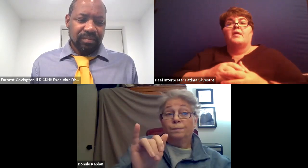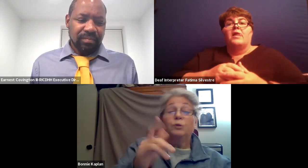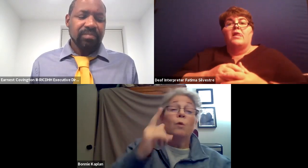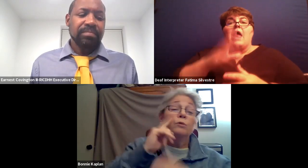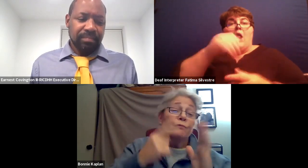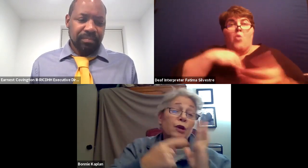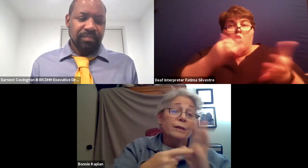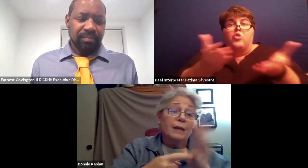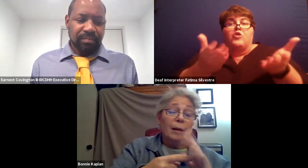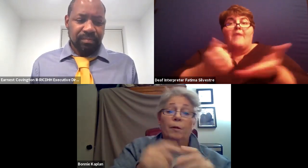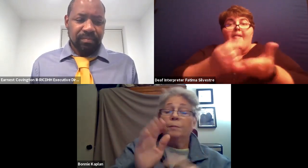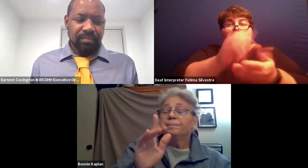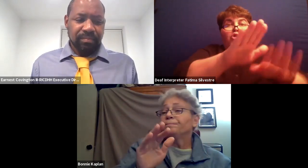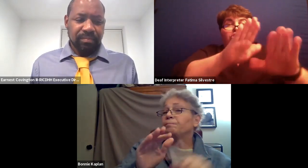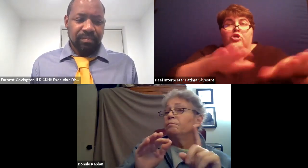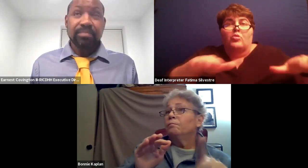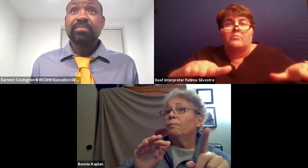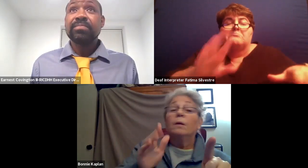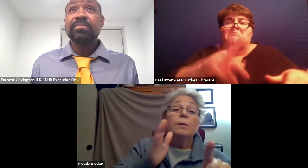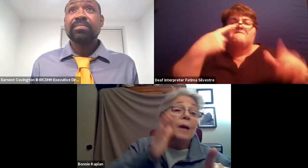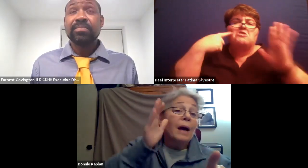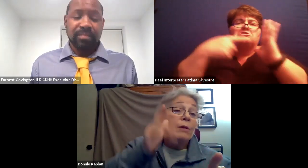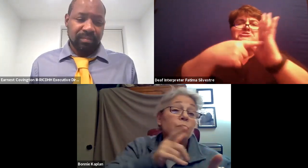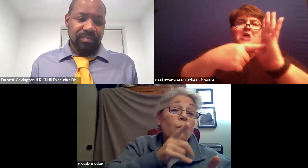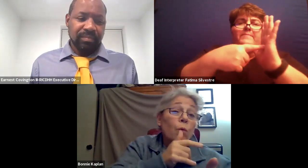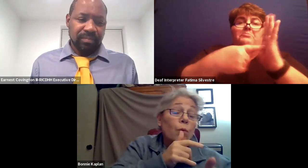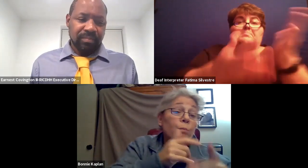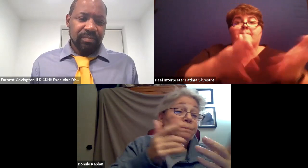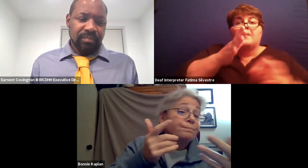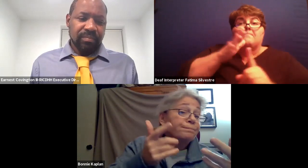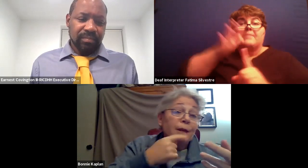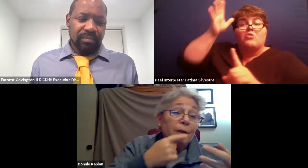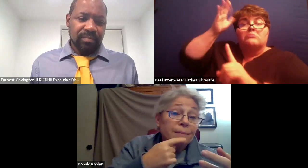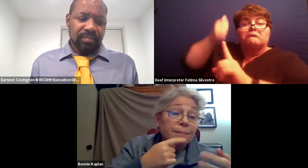to mention, when it comes to insurance, for example,